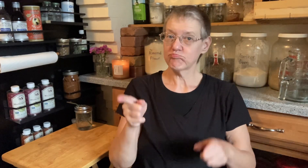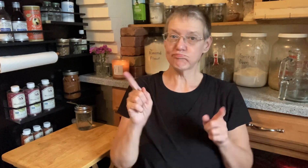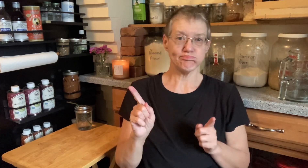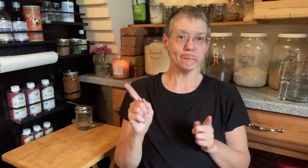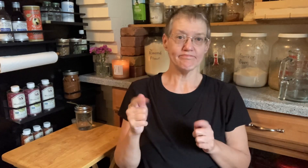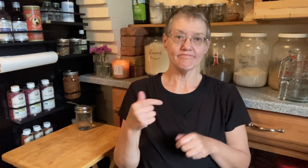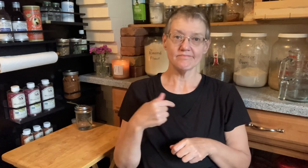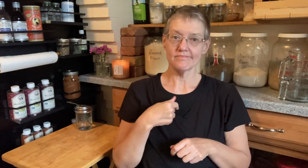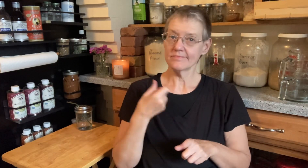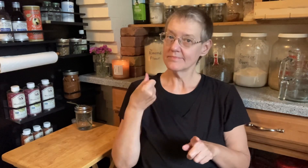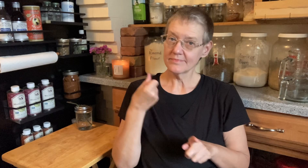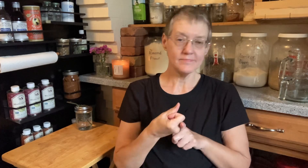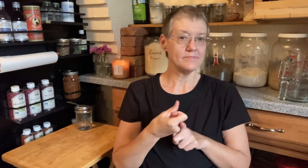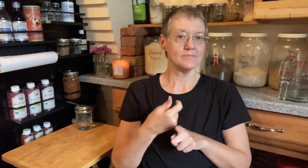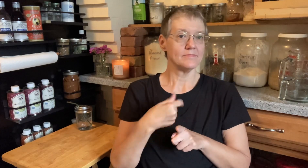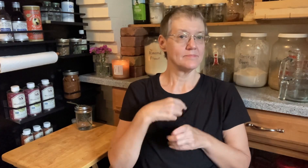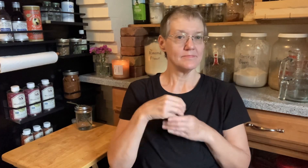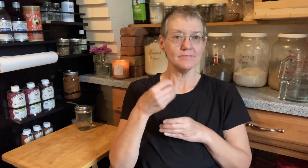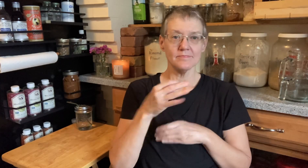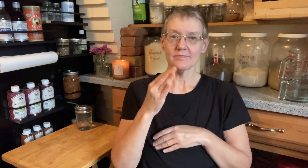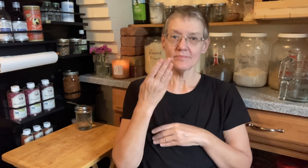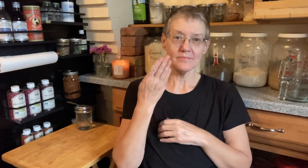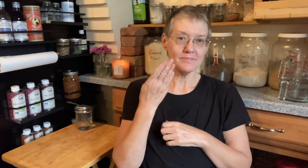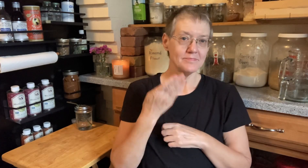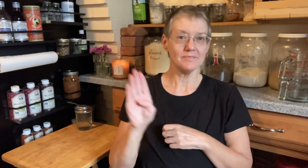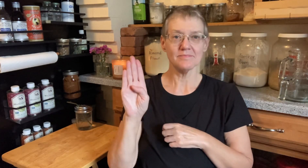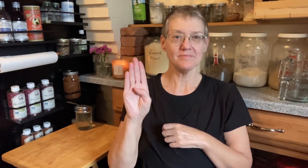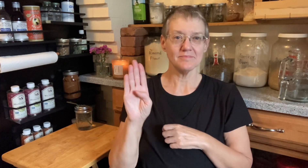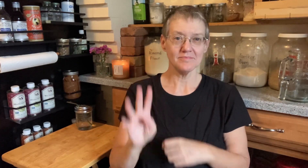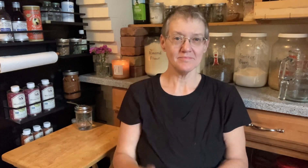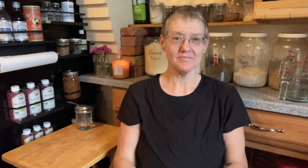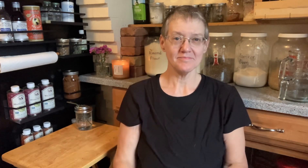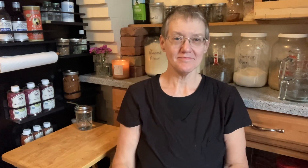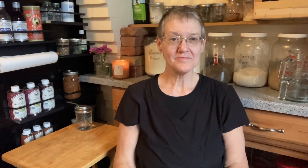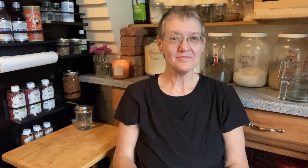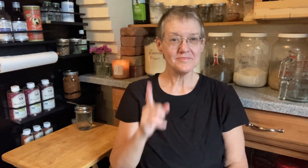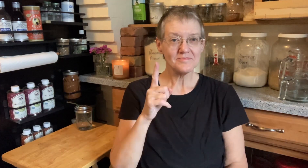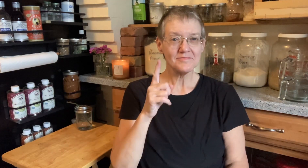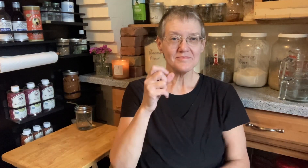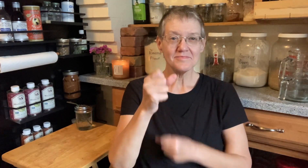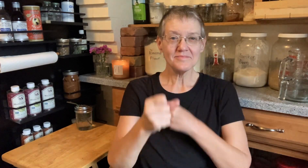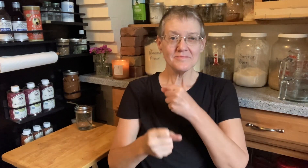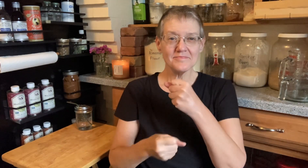It really knocked me out. And it came out of the blue.